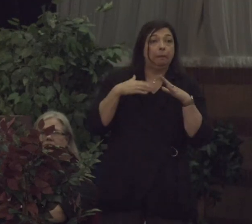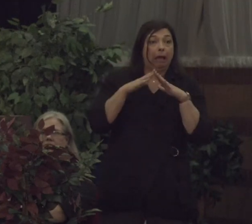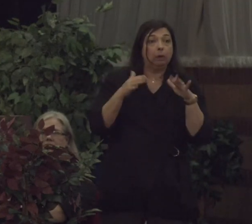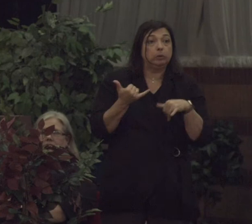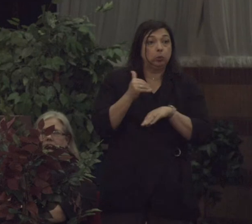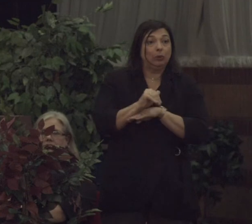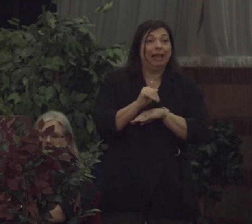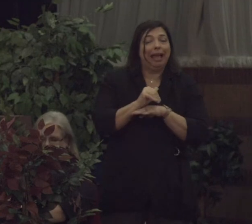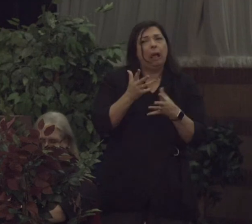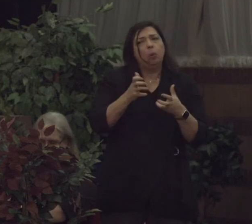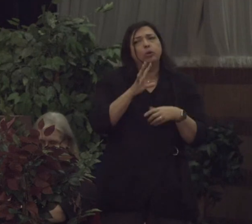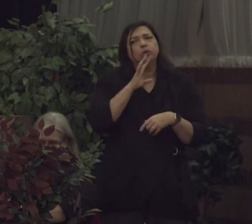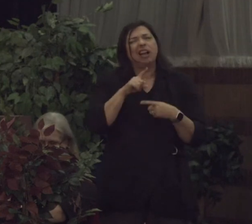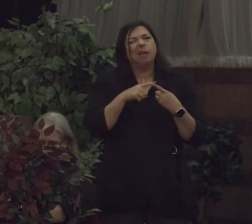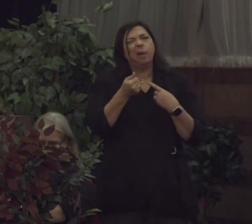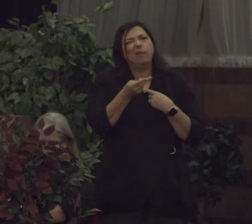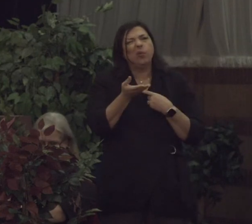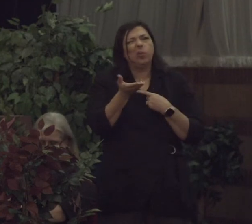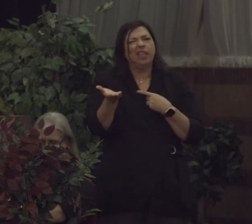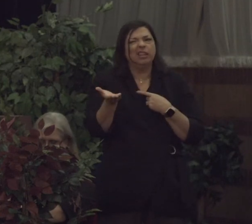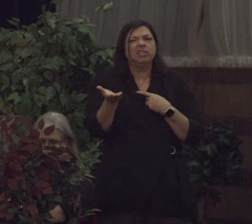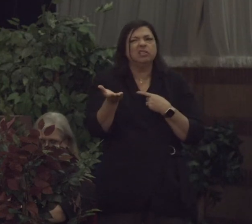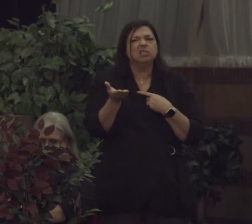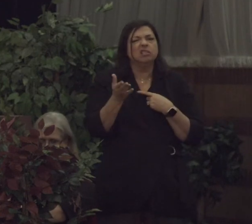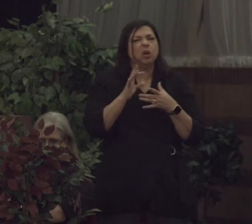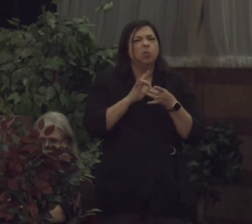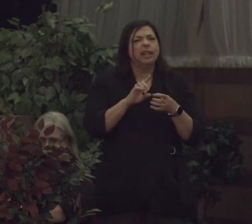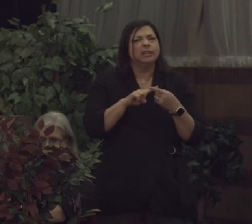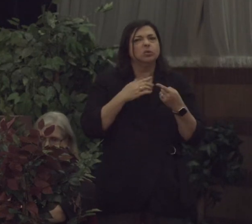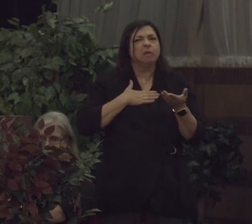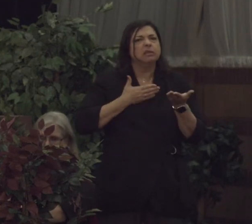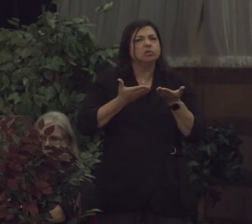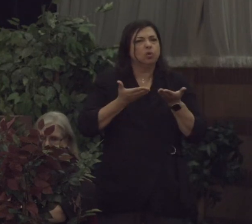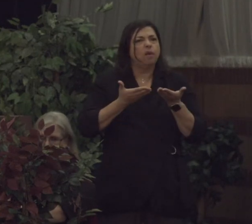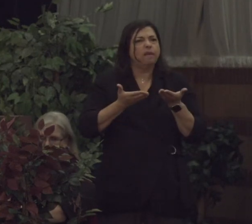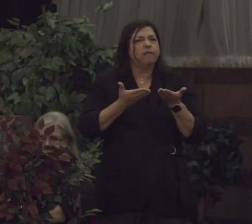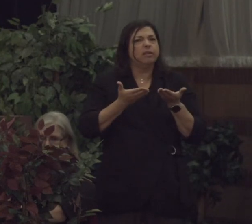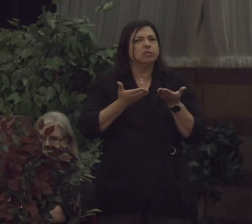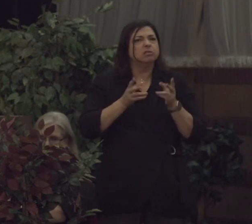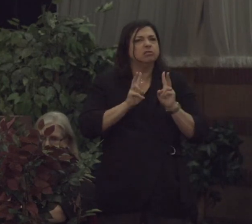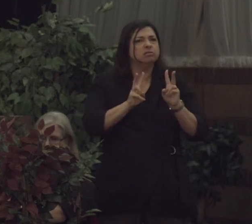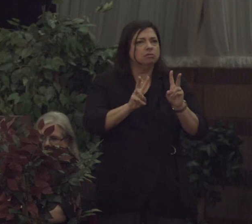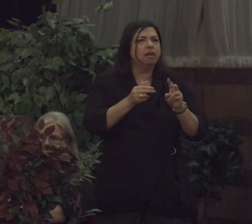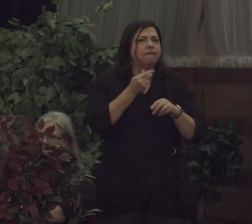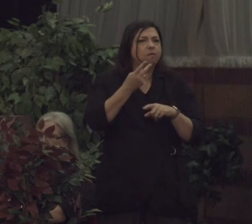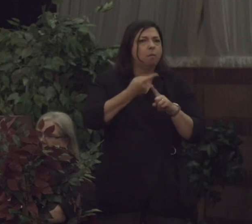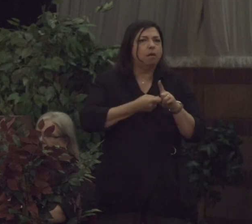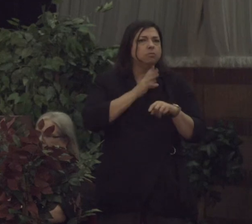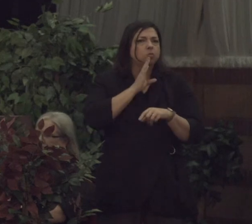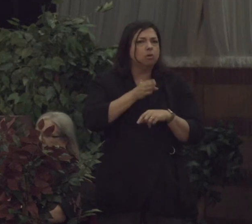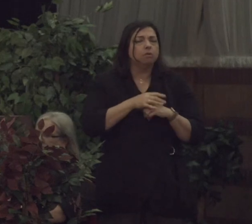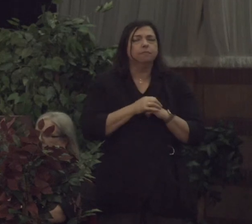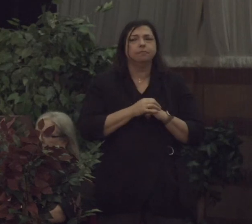tonight? I want to talk about a few things about my services that are going to be occurring in a few months.